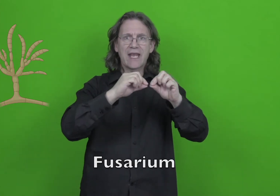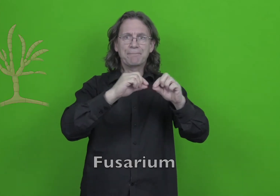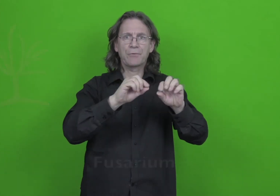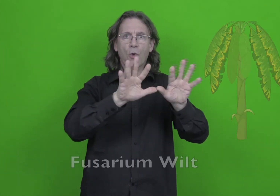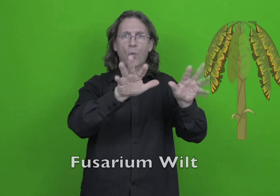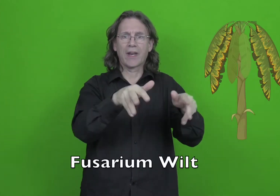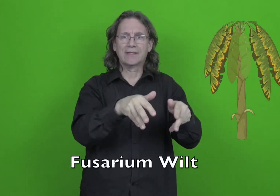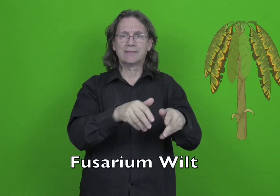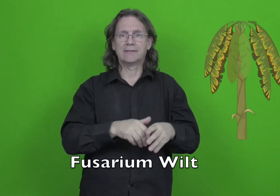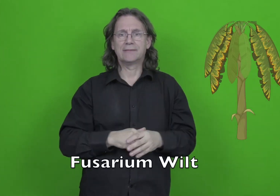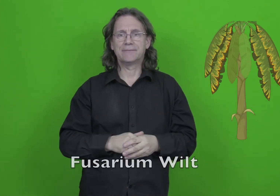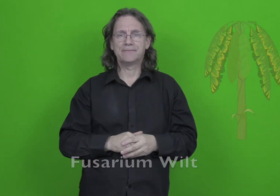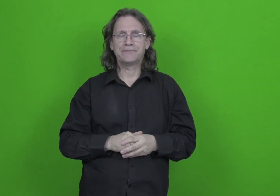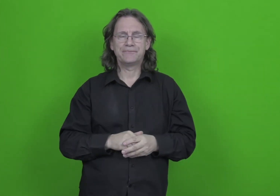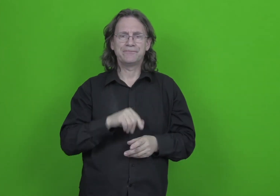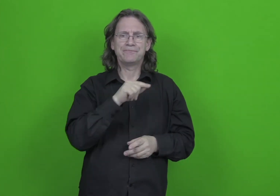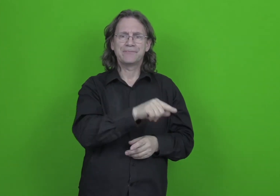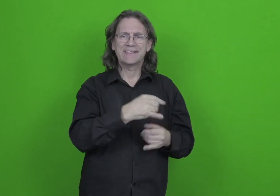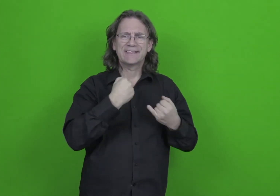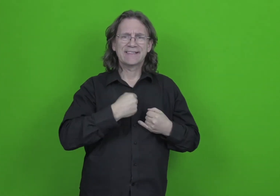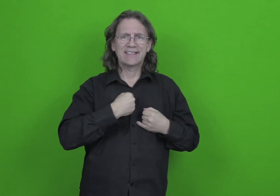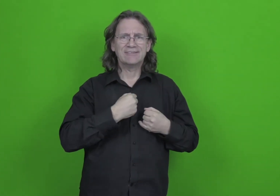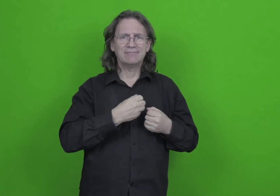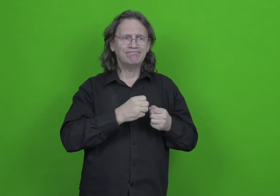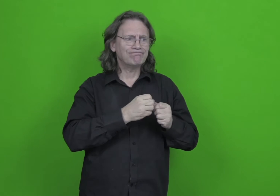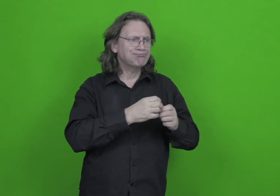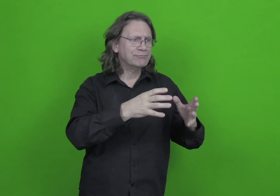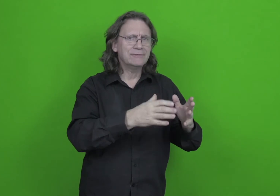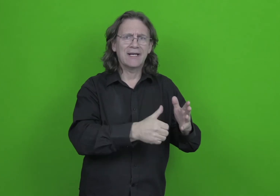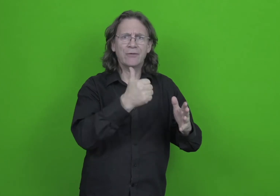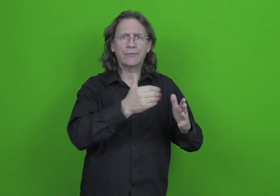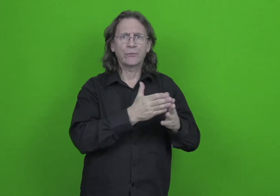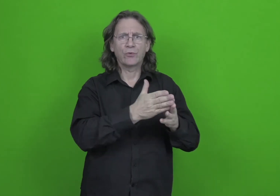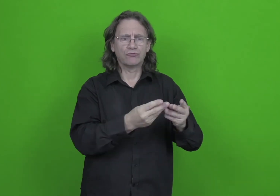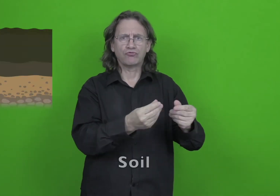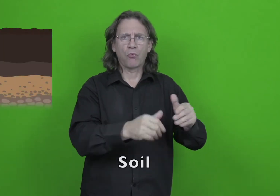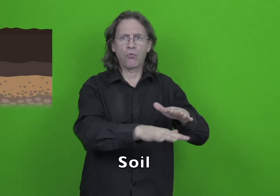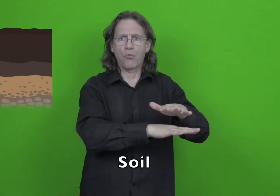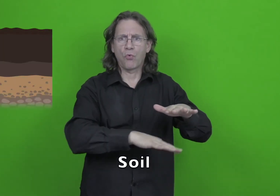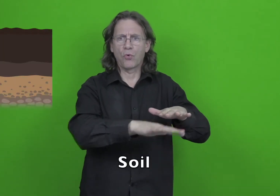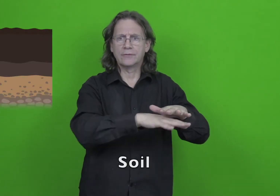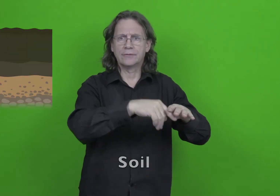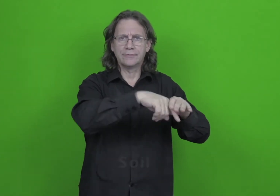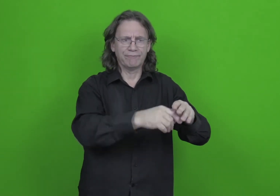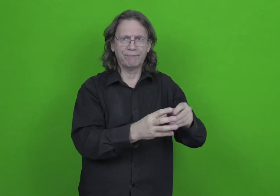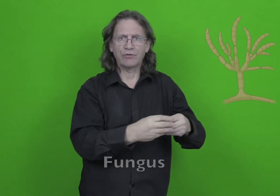Wilt. This disease is transmitted through soil. It's a fungus.